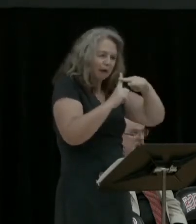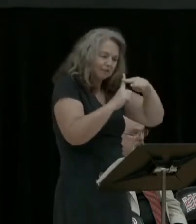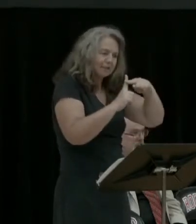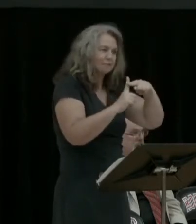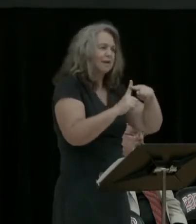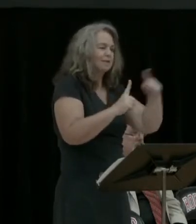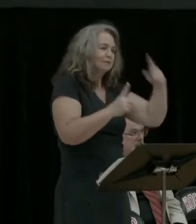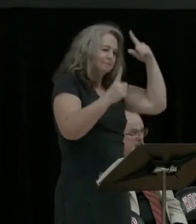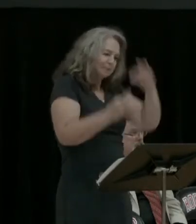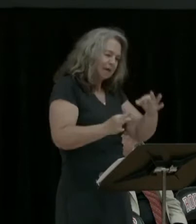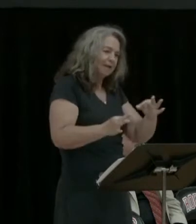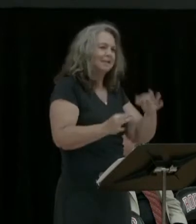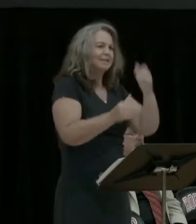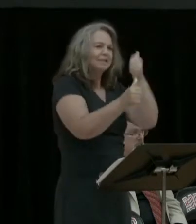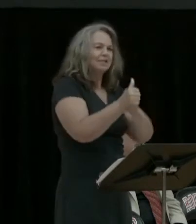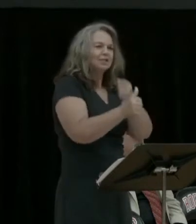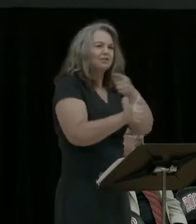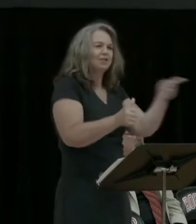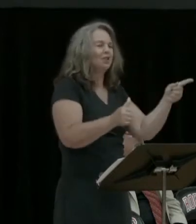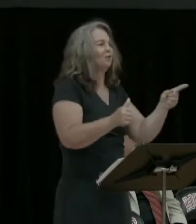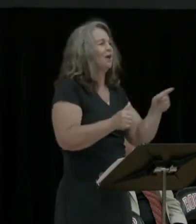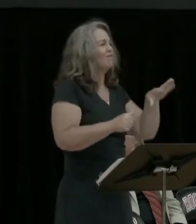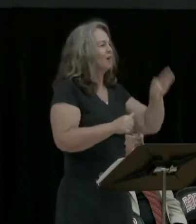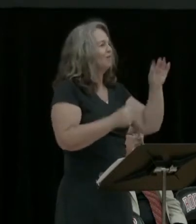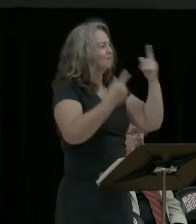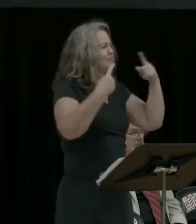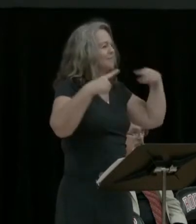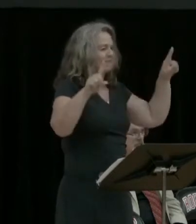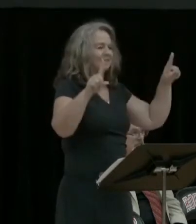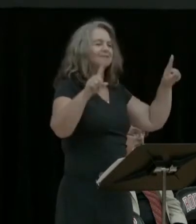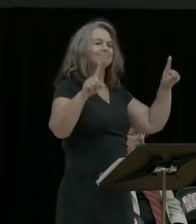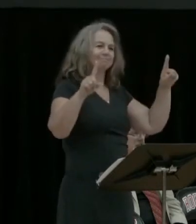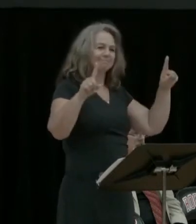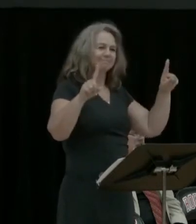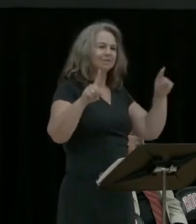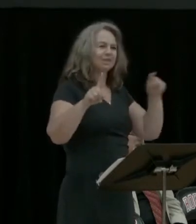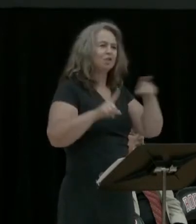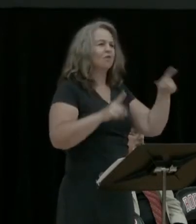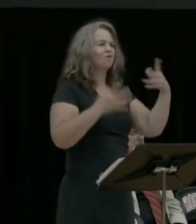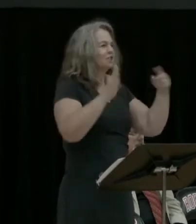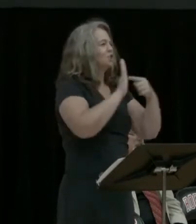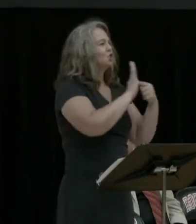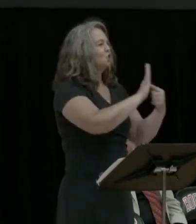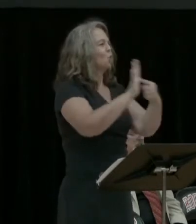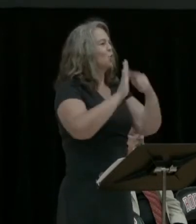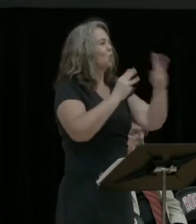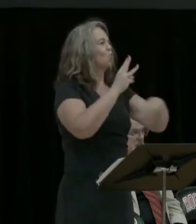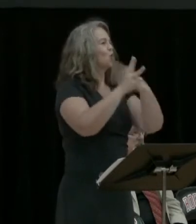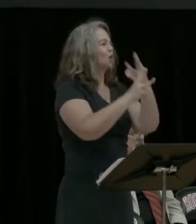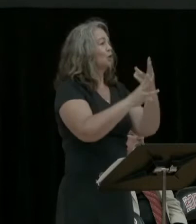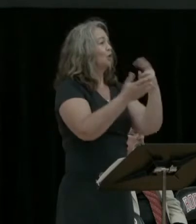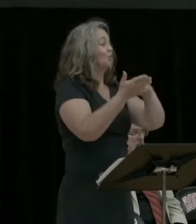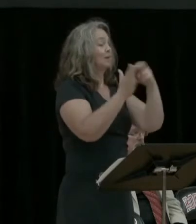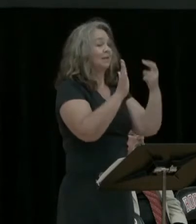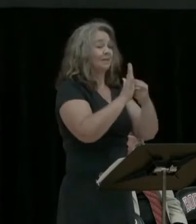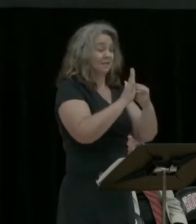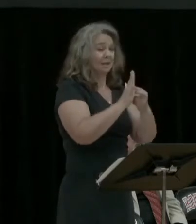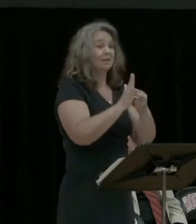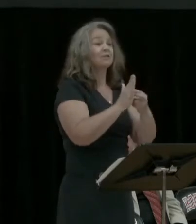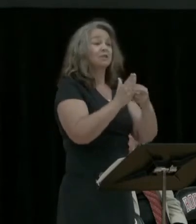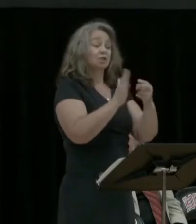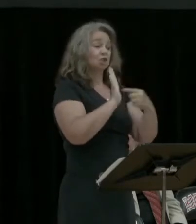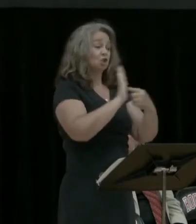remained determined, and each of you has found your success as a student. You have shown the world what it means to embody Rocket